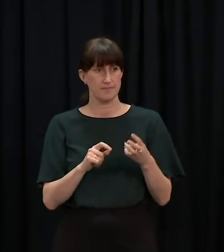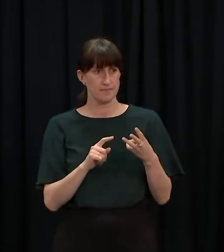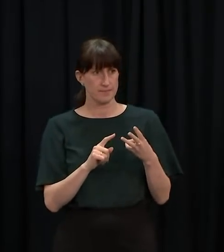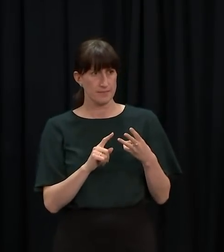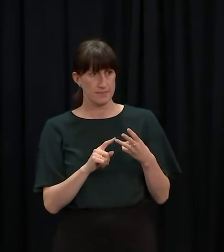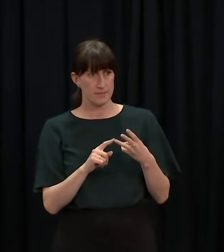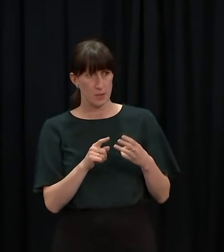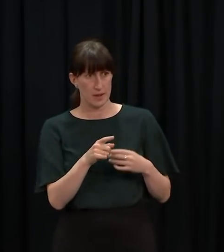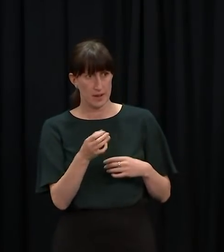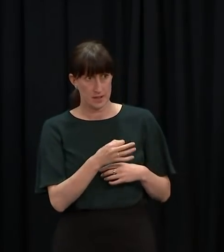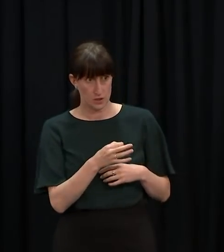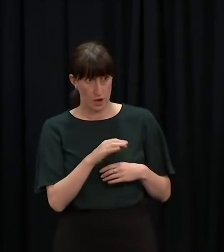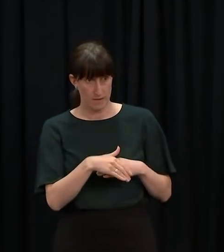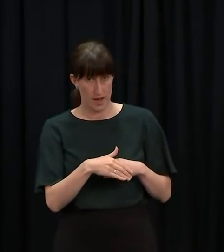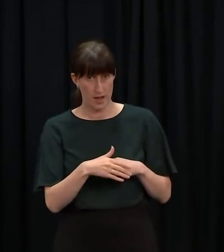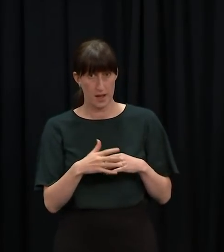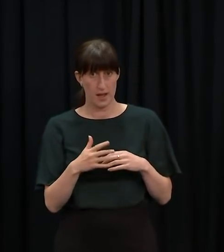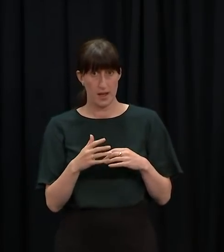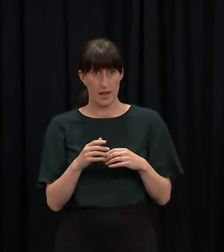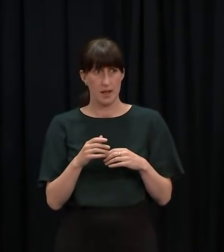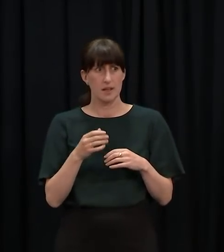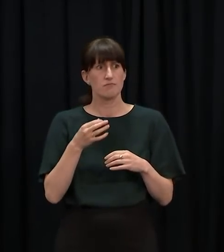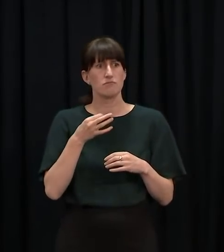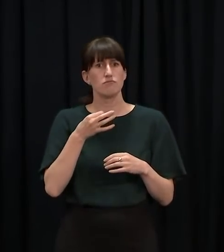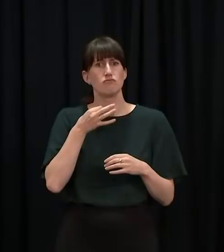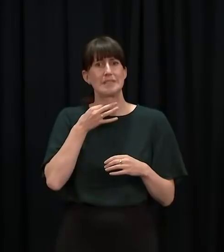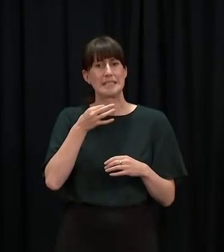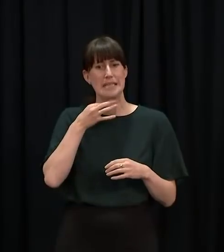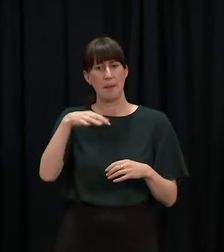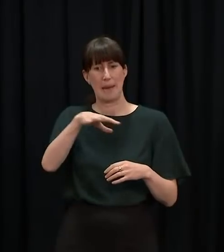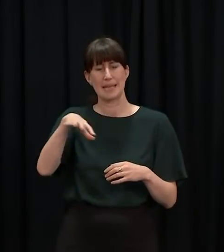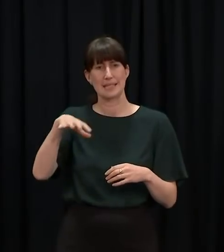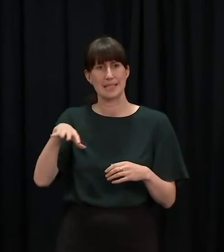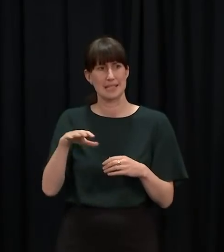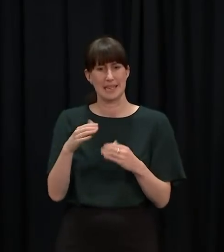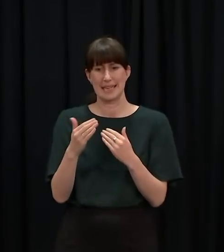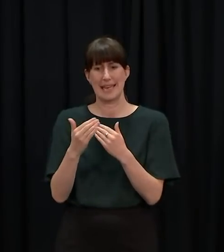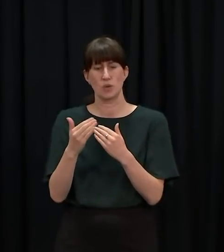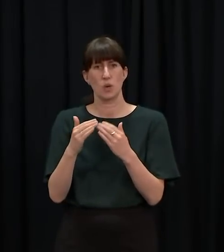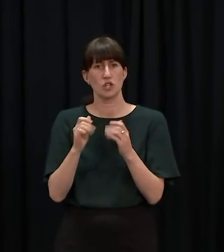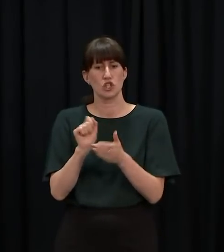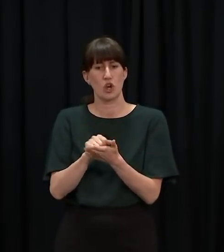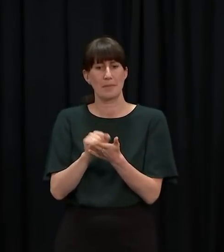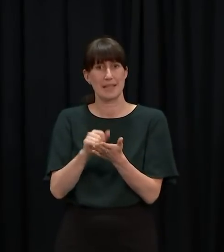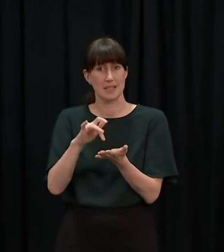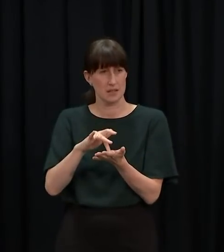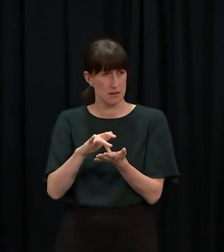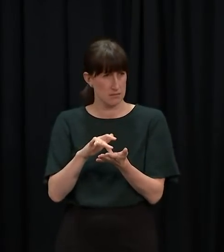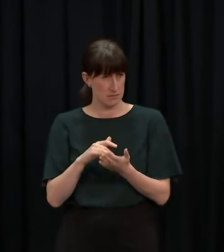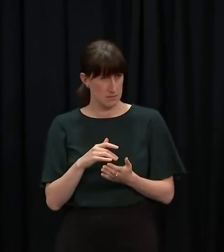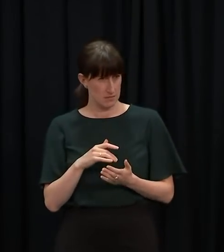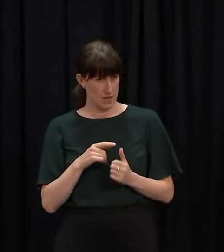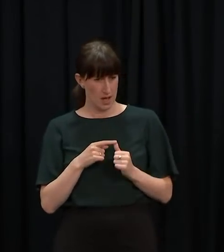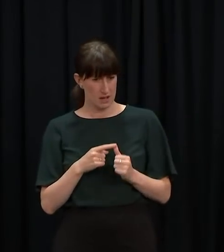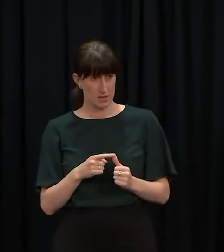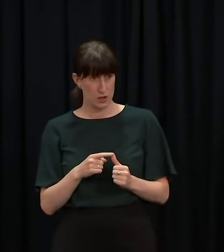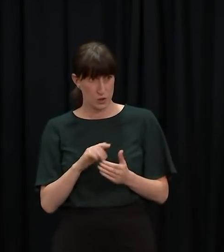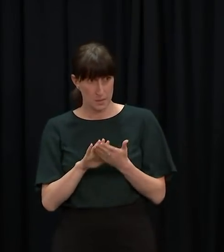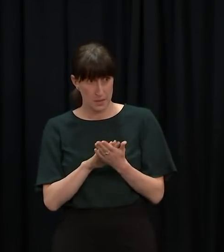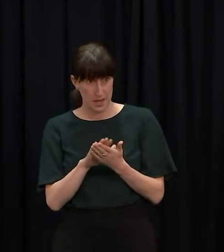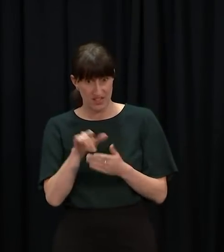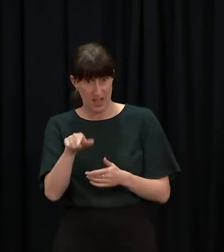interest clustered around a small shopping centre. Are you able to give us any detail about that? No, I don't have any further detail. Are you talking about the small shopping